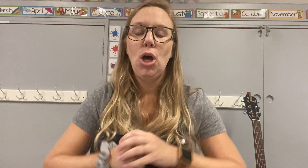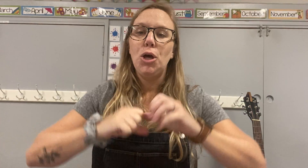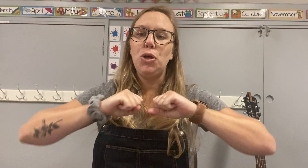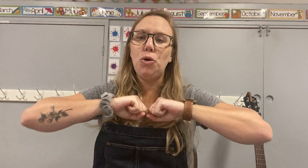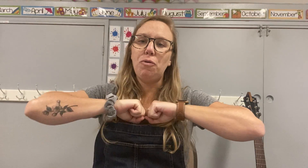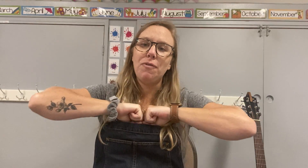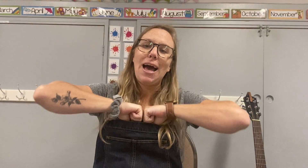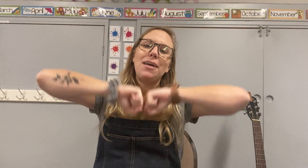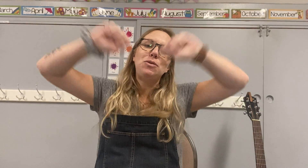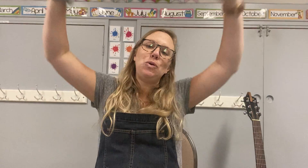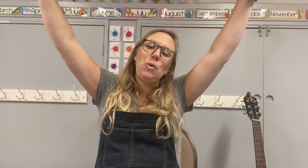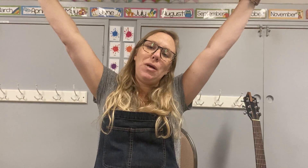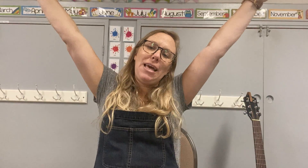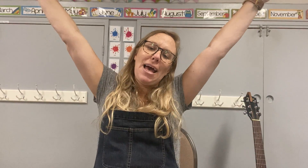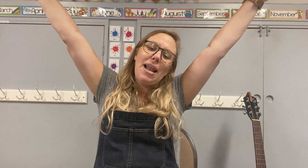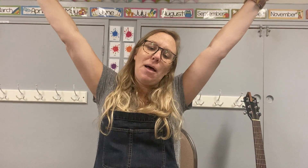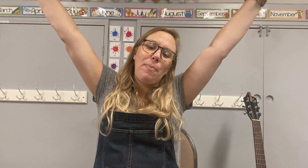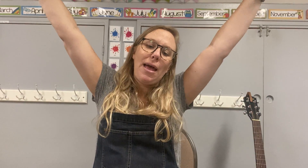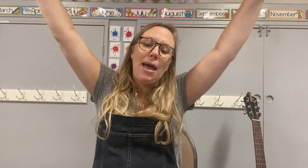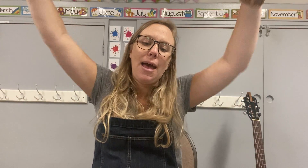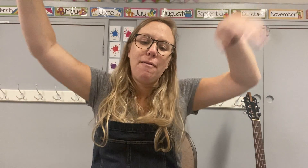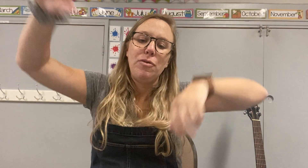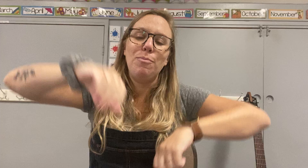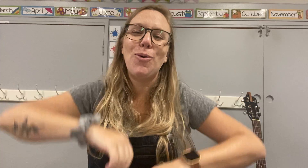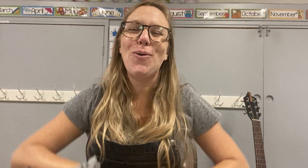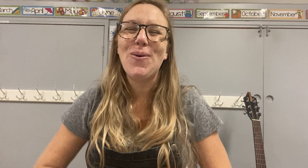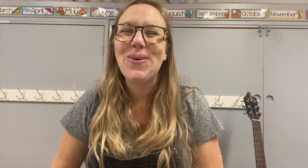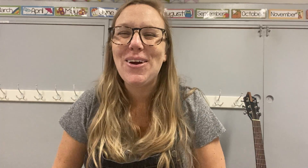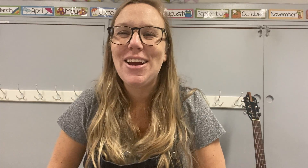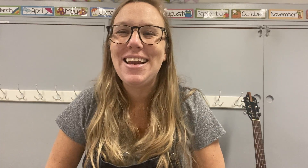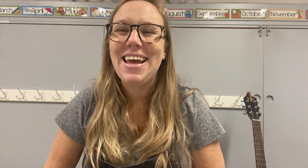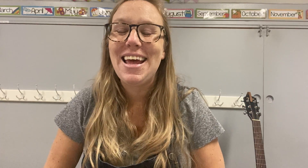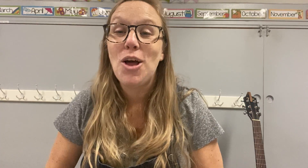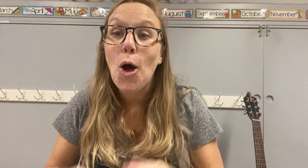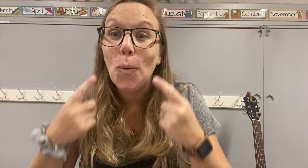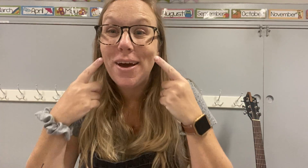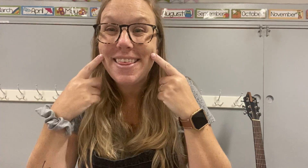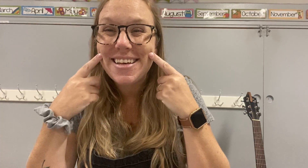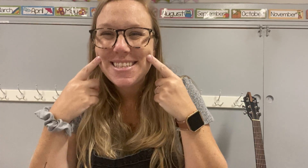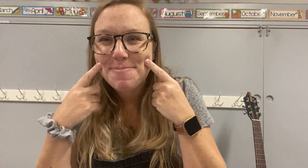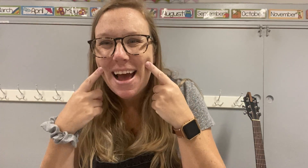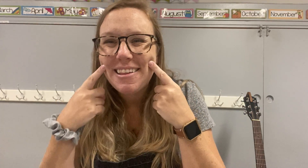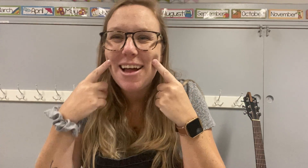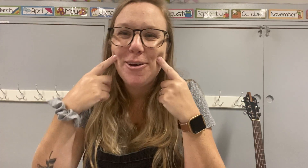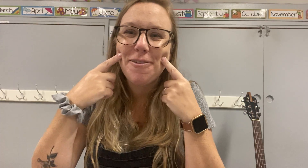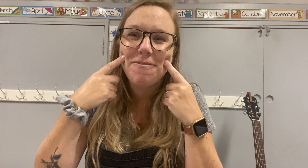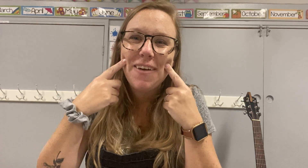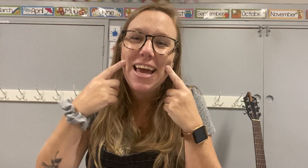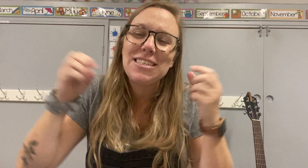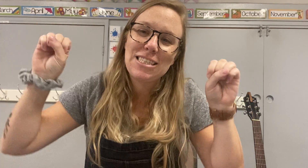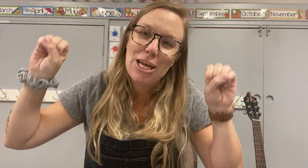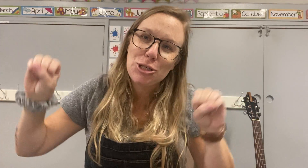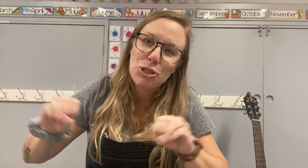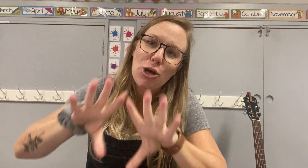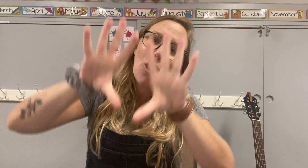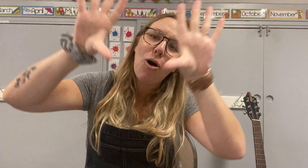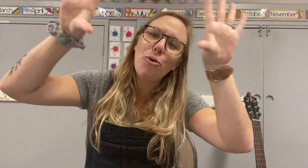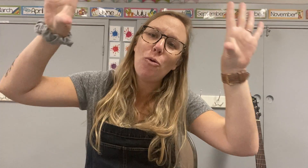You've got to get up every morning with a smile on your face and show the